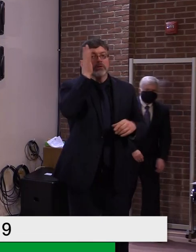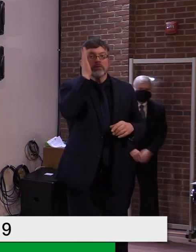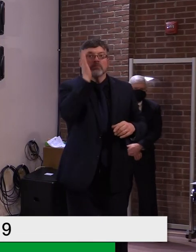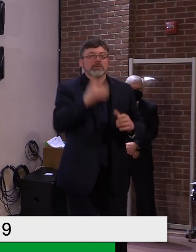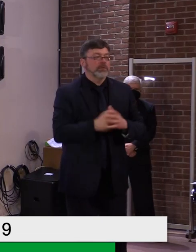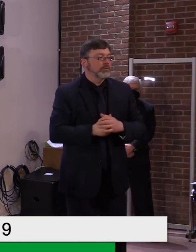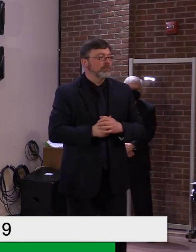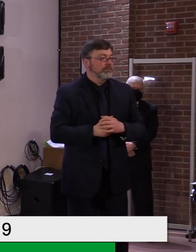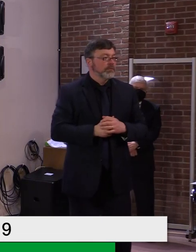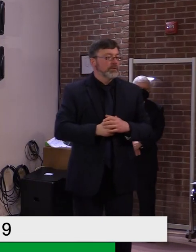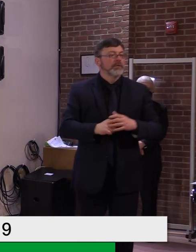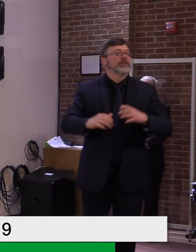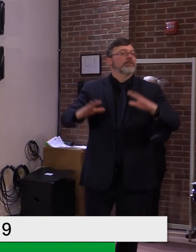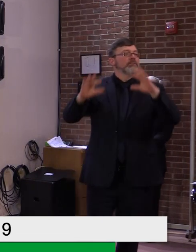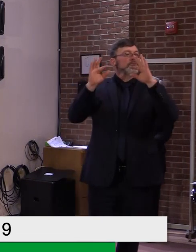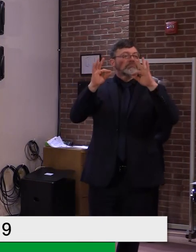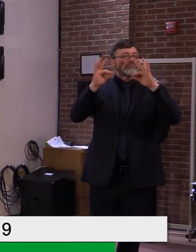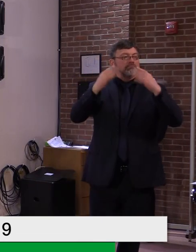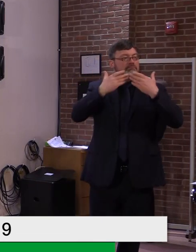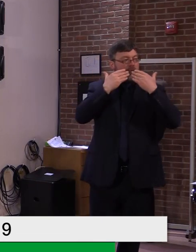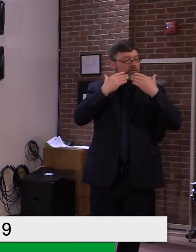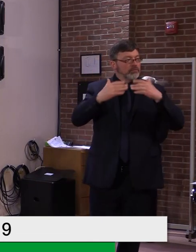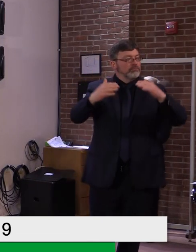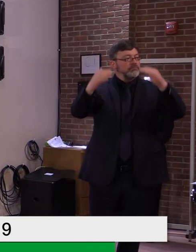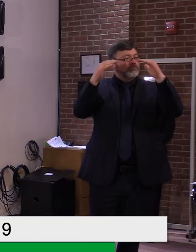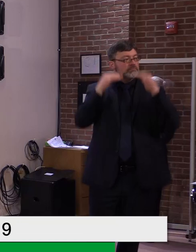Page, the Vermont Cynic.